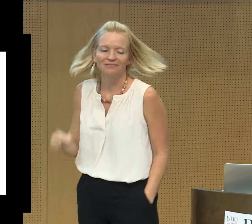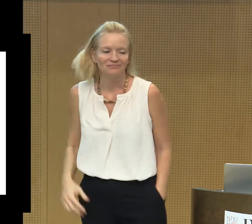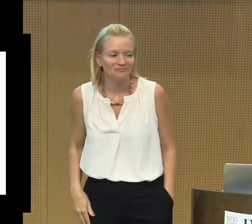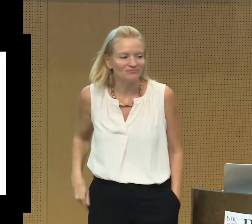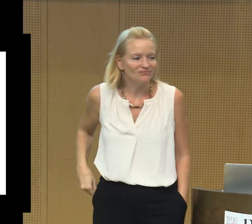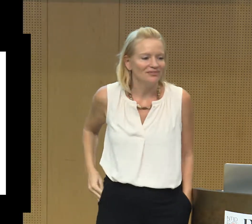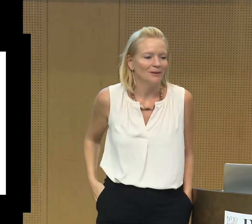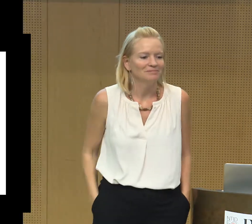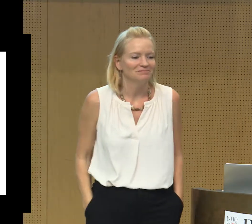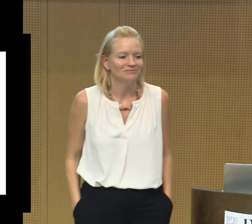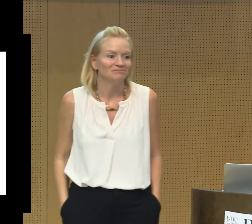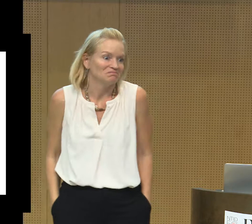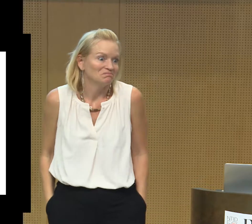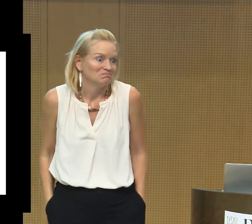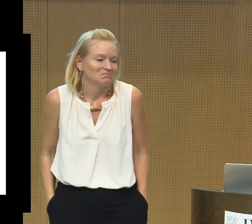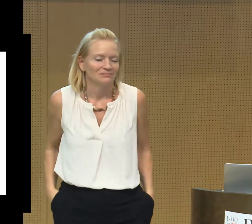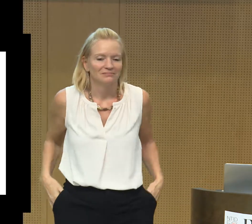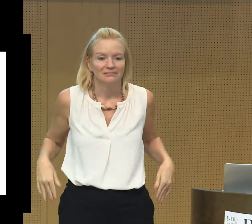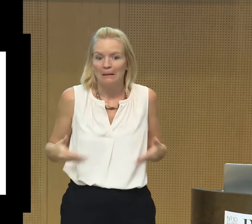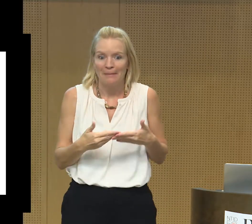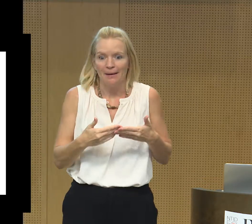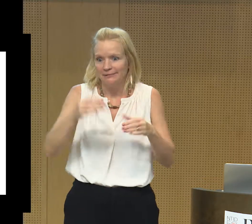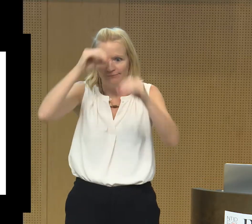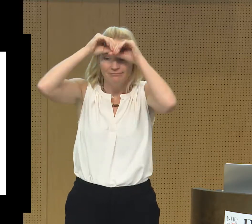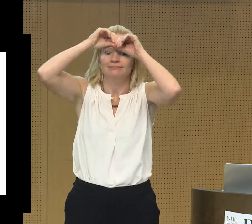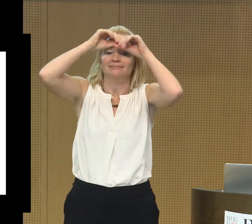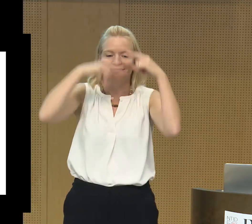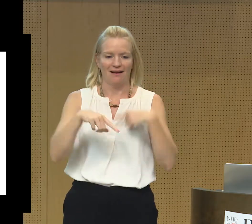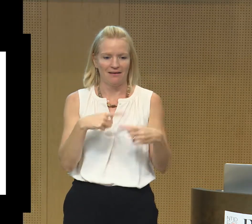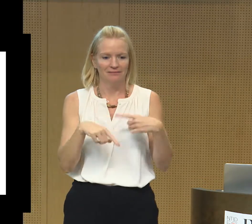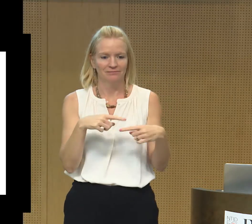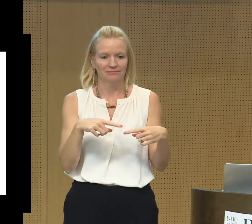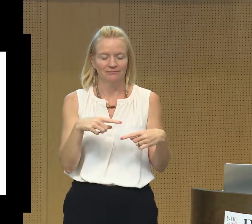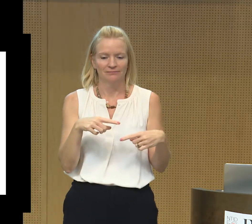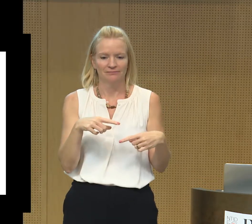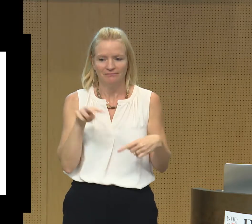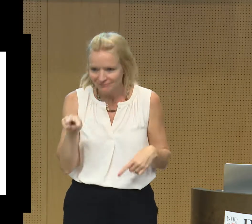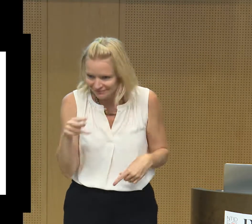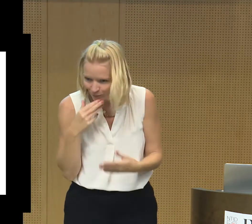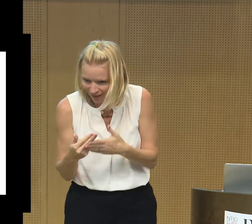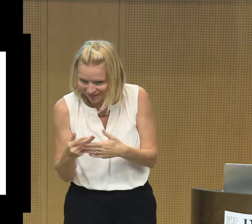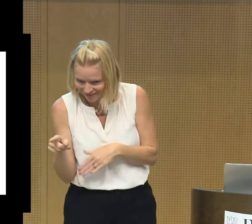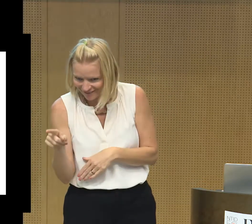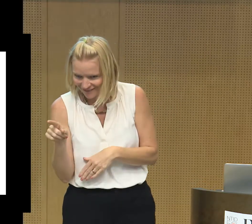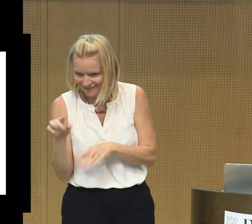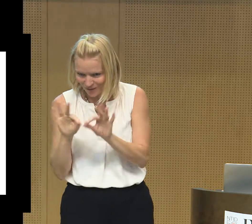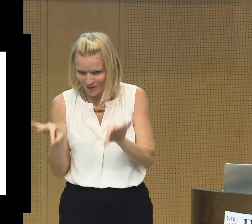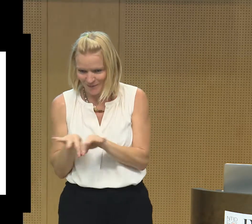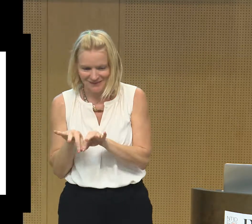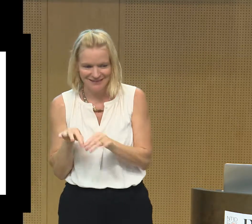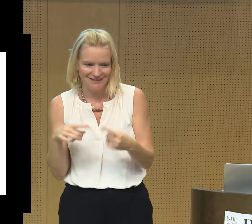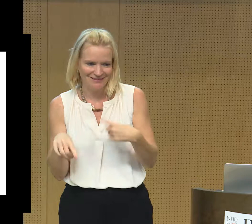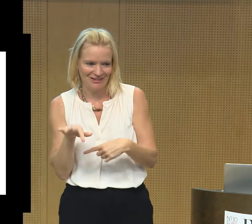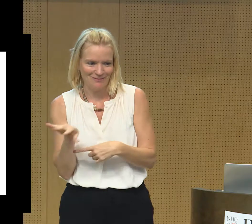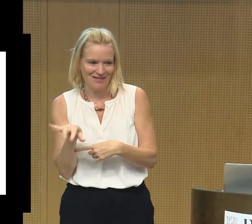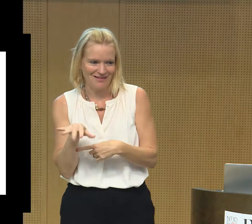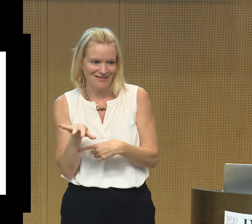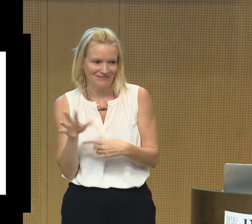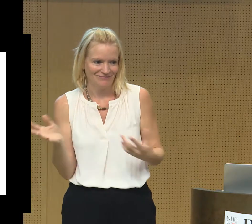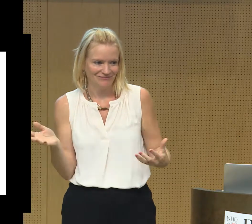on. And these are babies who have not been exposed to any sign language, and they are more attracted to